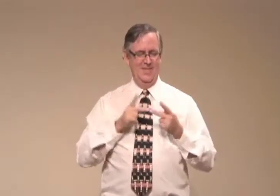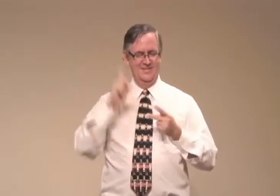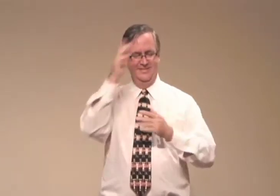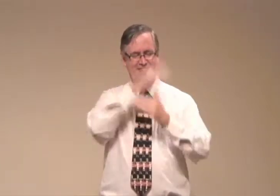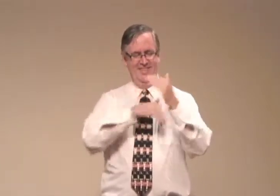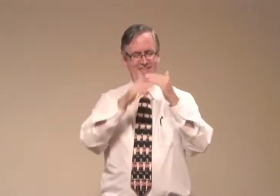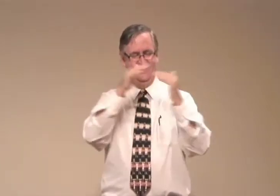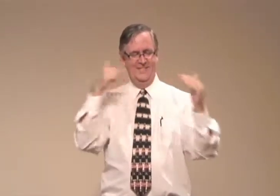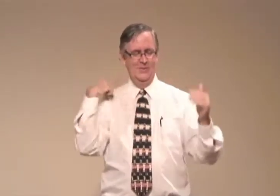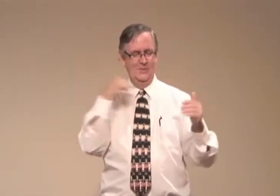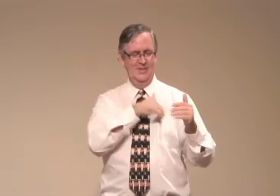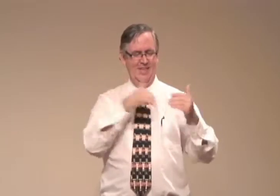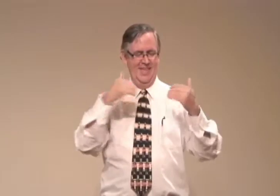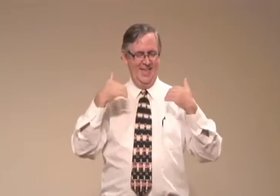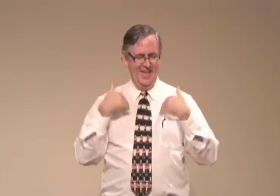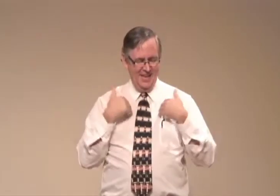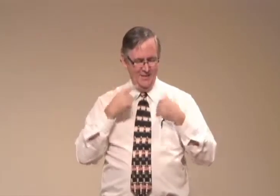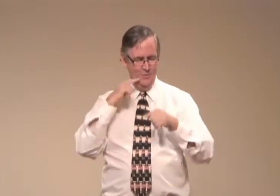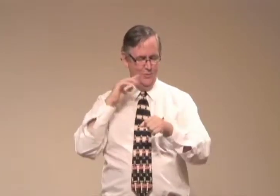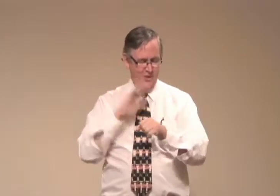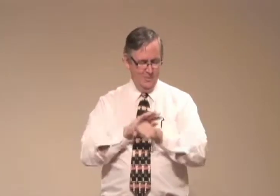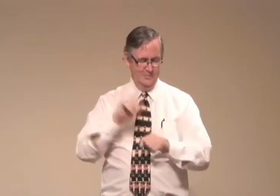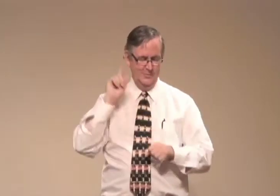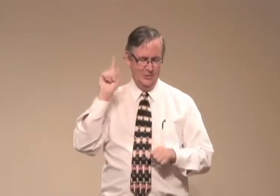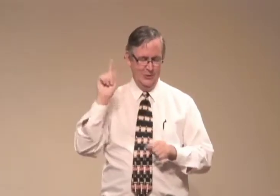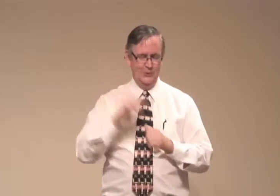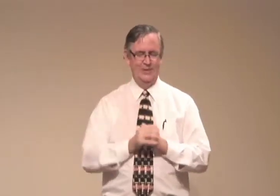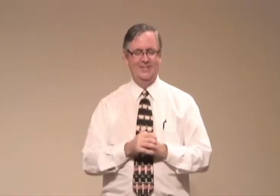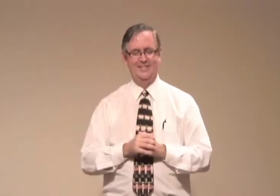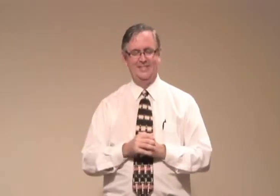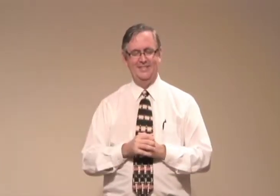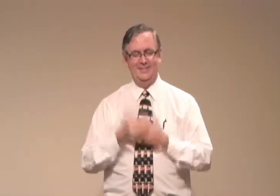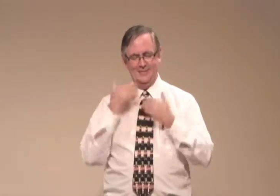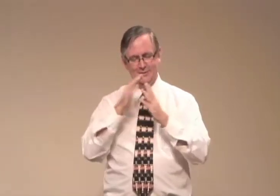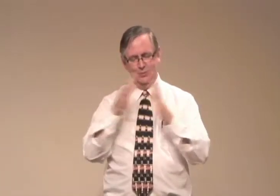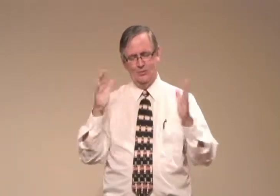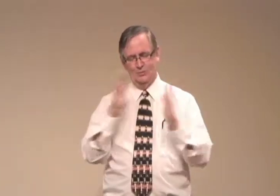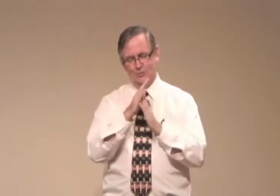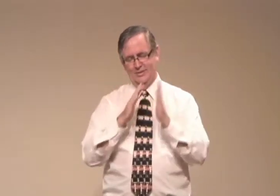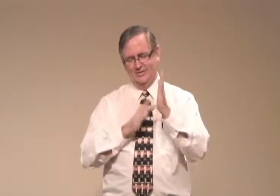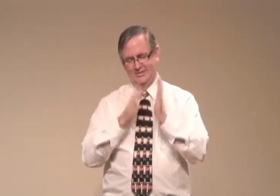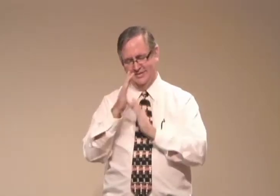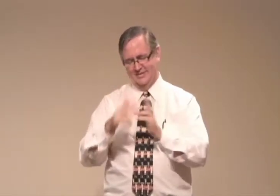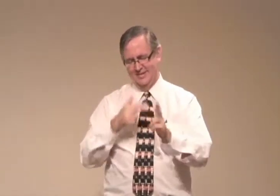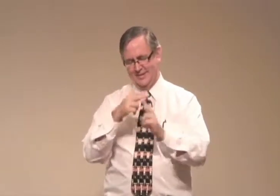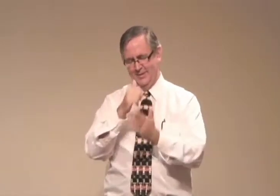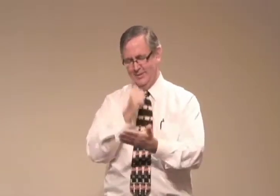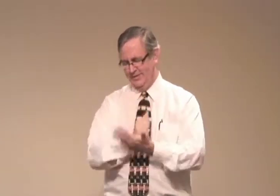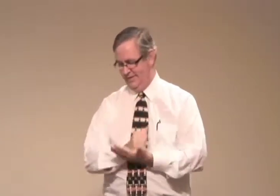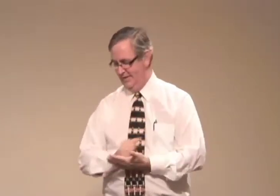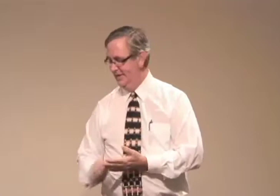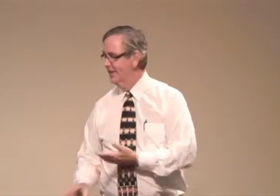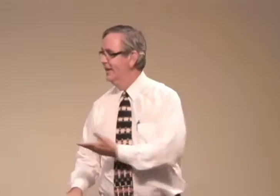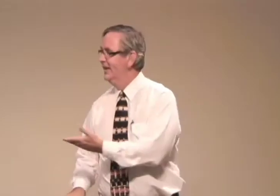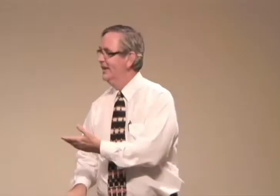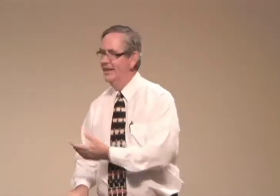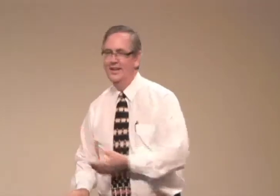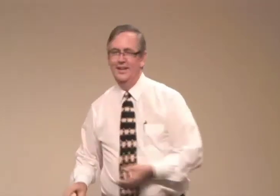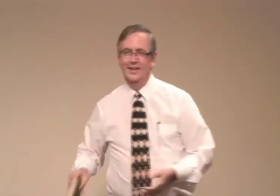we have a place in heaven we have a promise from you thank you so much in Jesus name amen